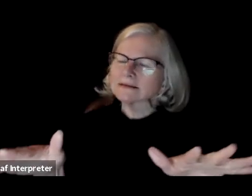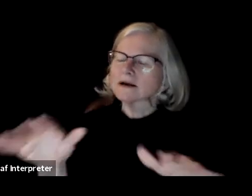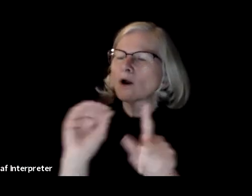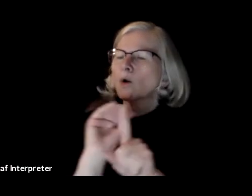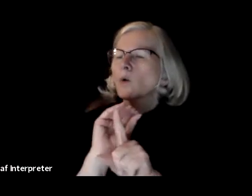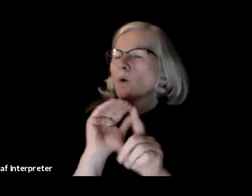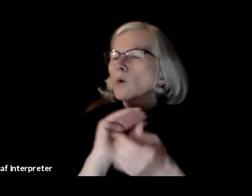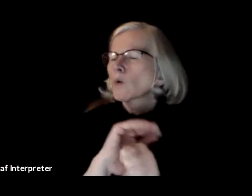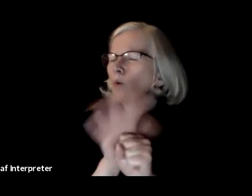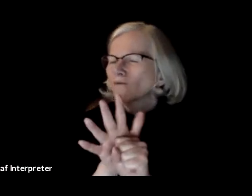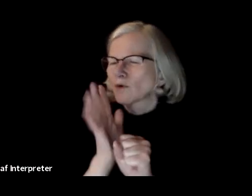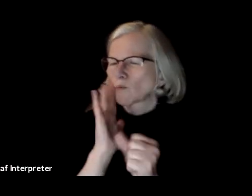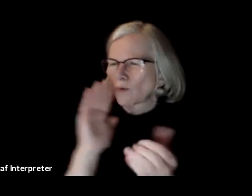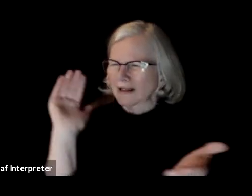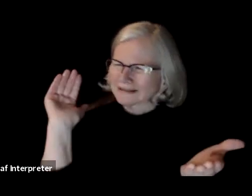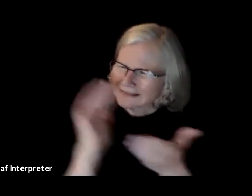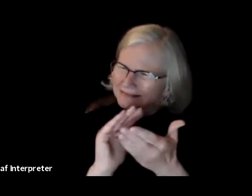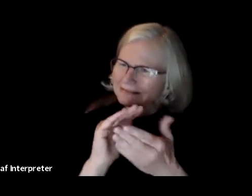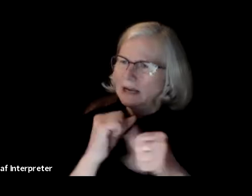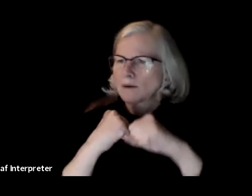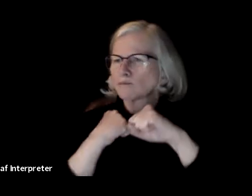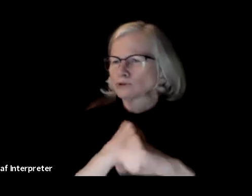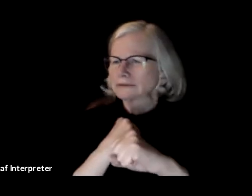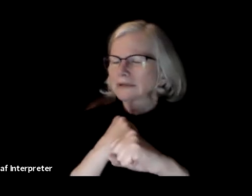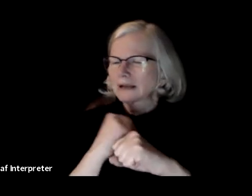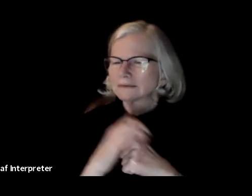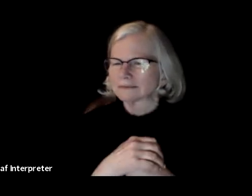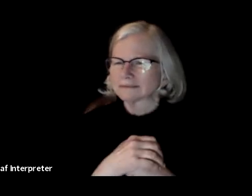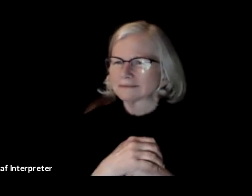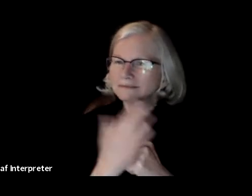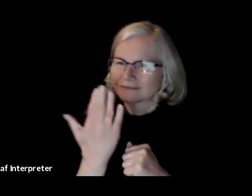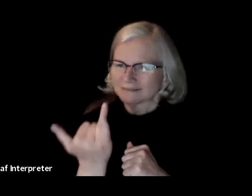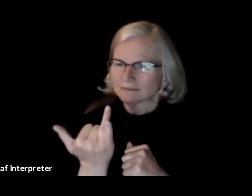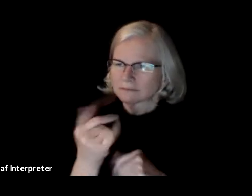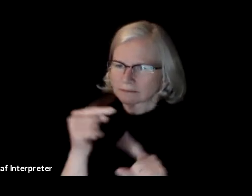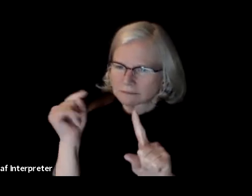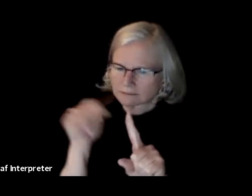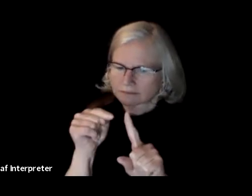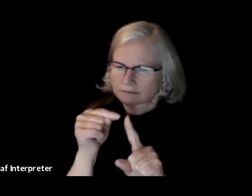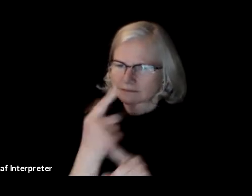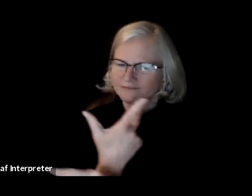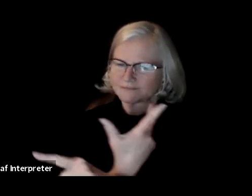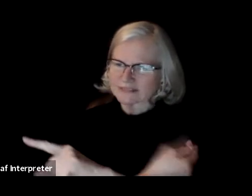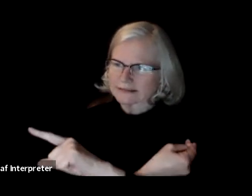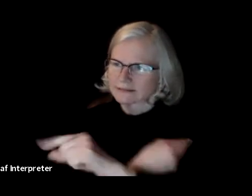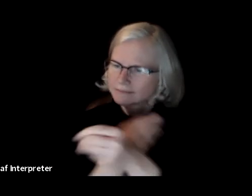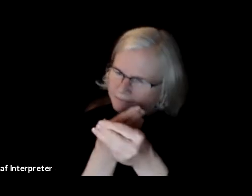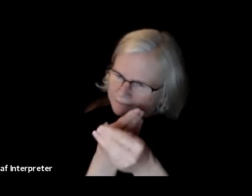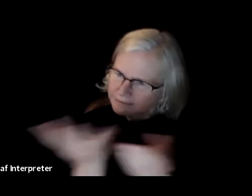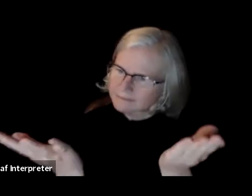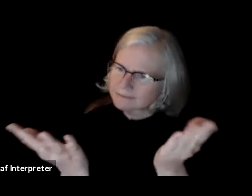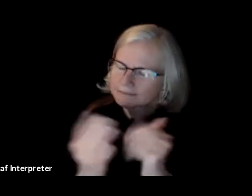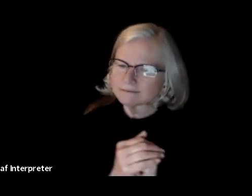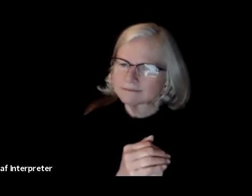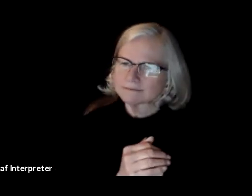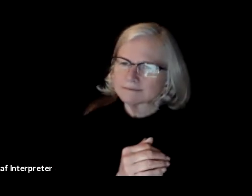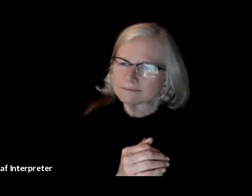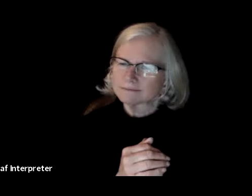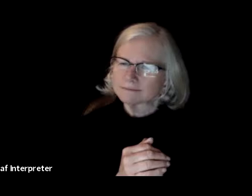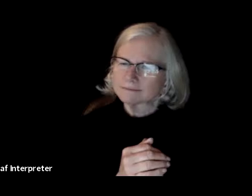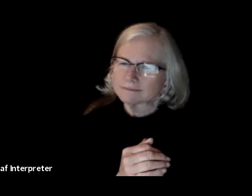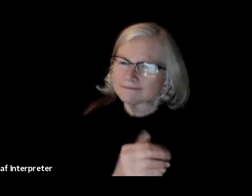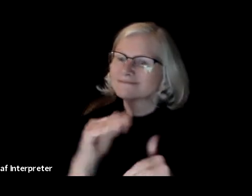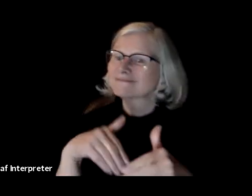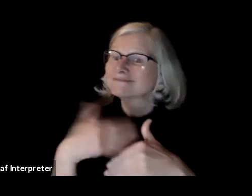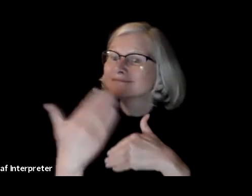possibly can through vaccination as quickly and as fairly as possible. And with that, I'd like to turn it over to Lindsay